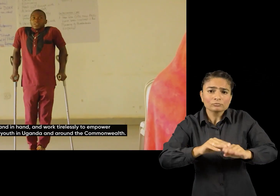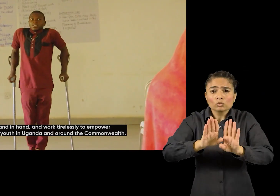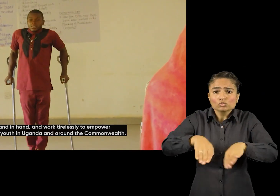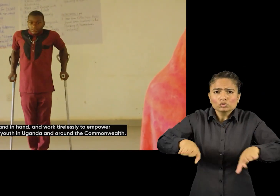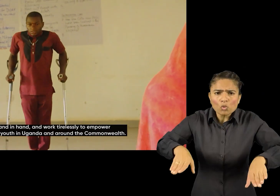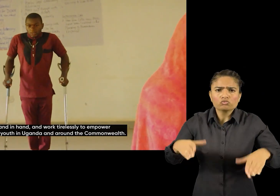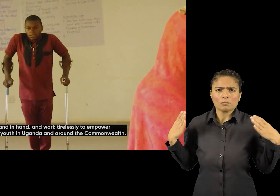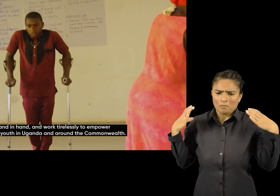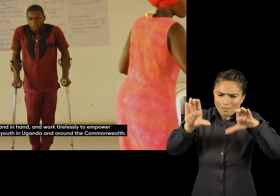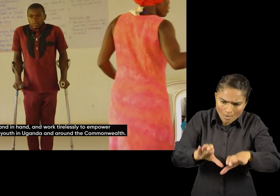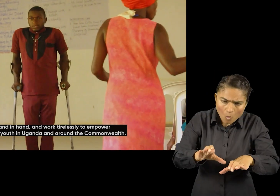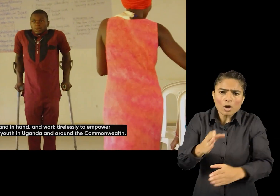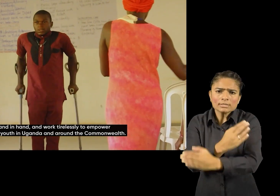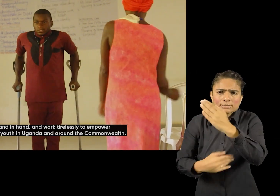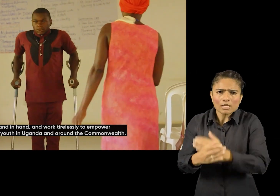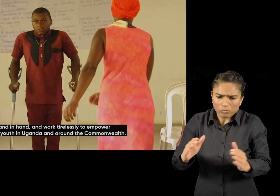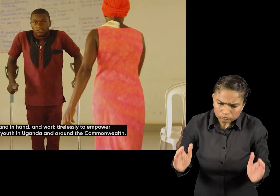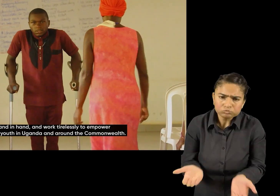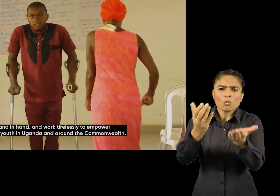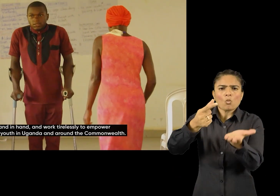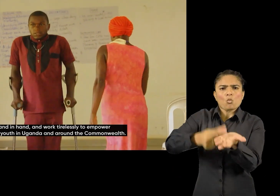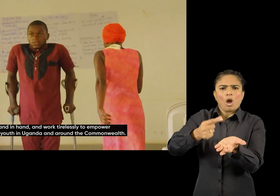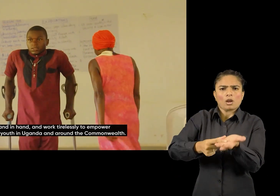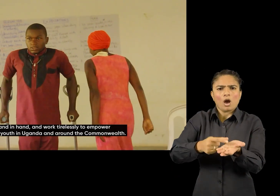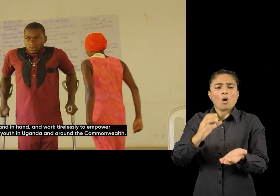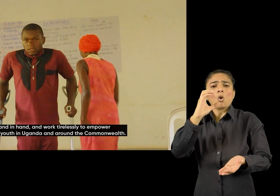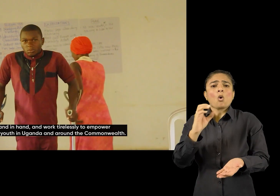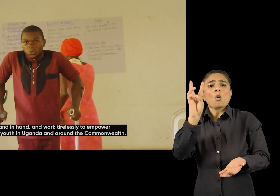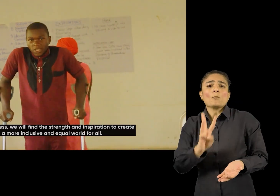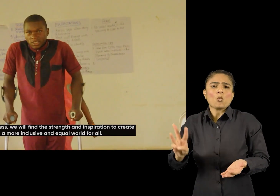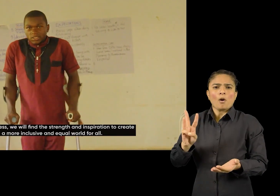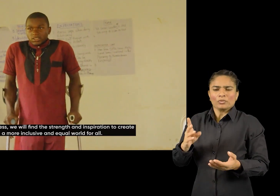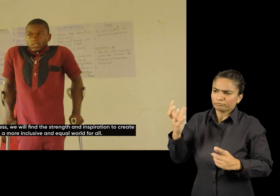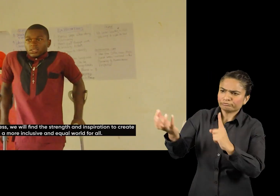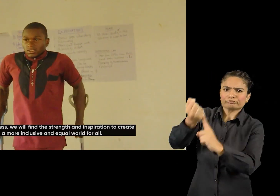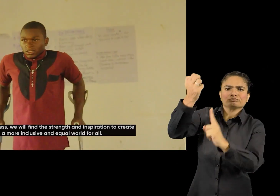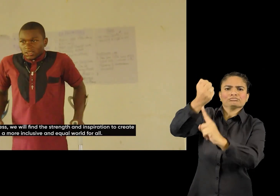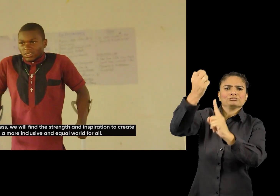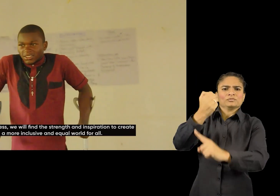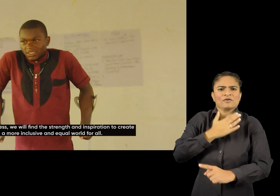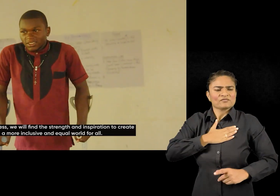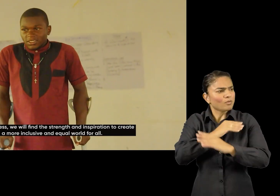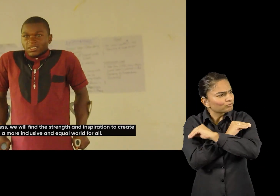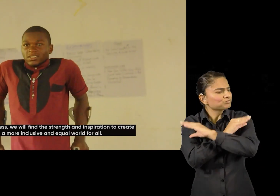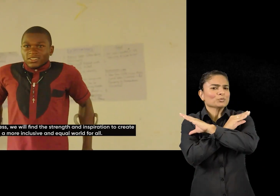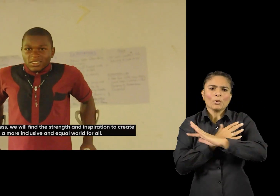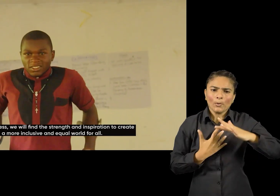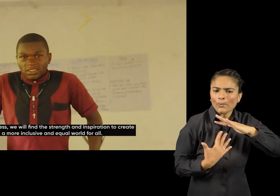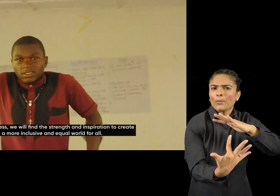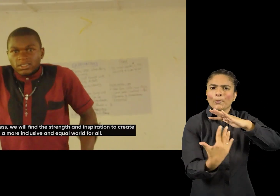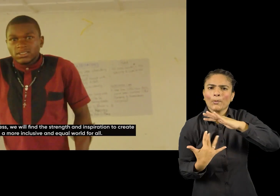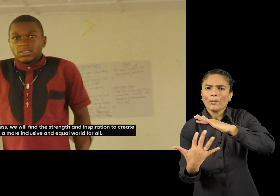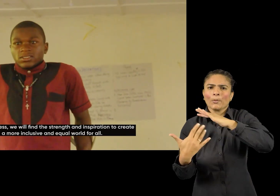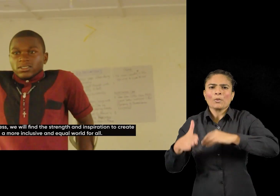empower disabled youth in Uganda and around the Commonwealth. In their success, we'll find the strength